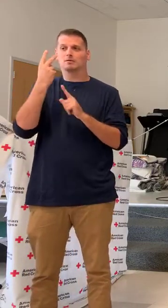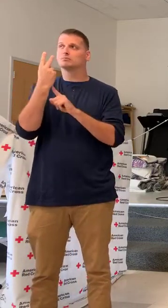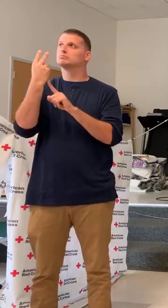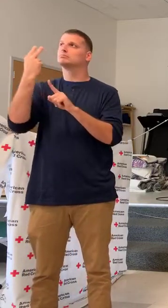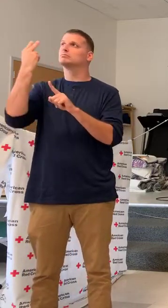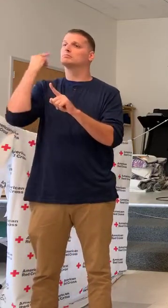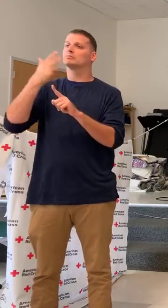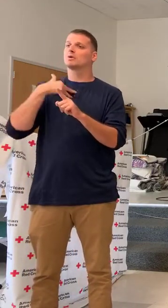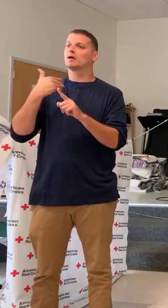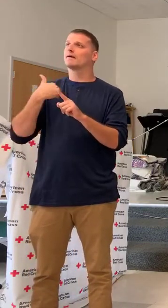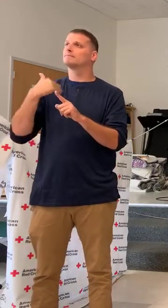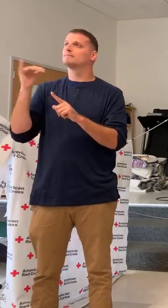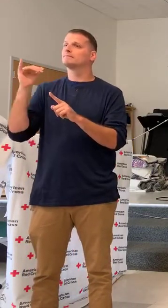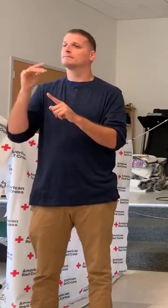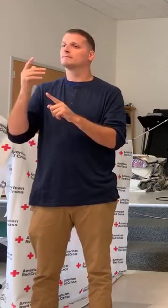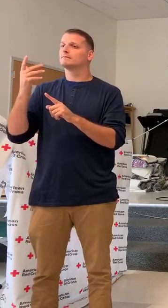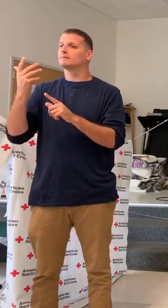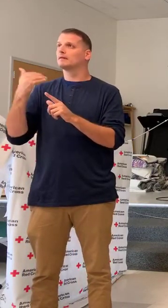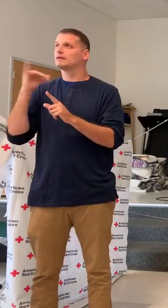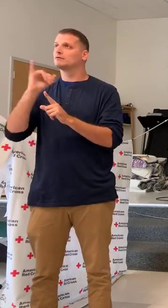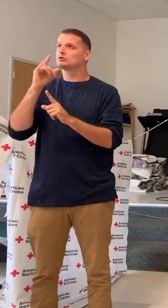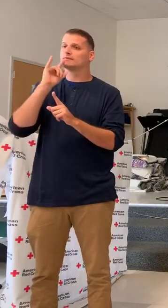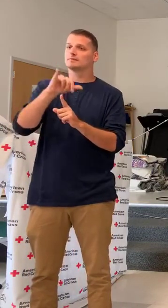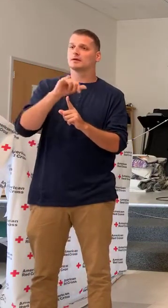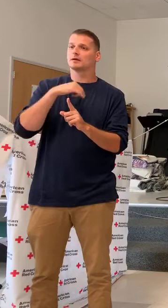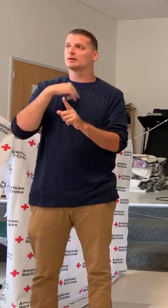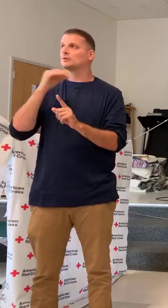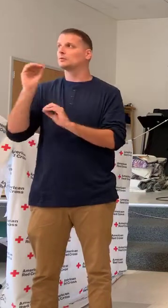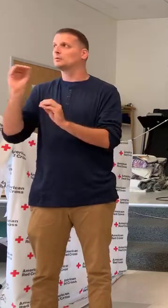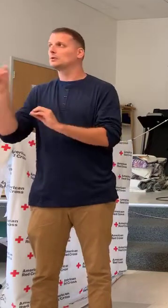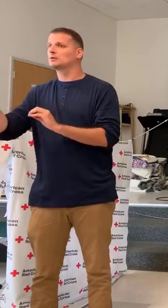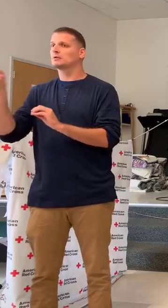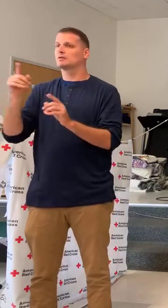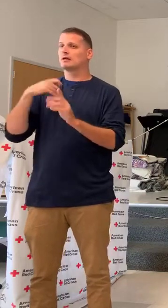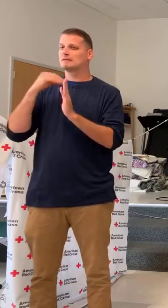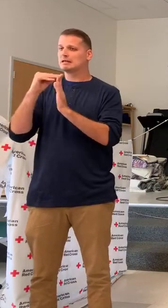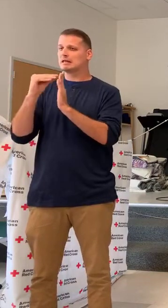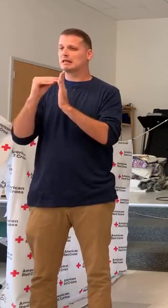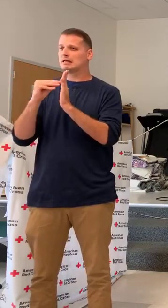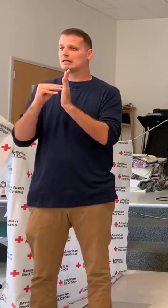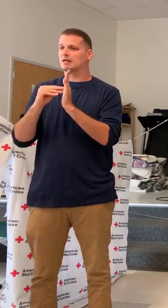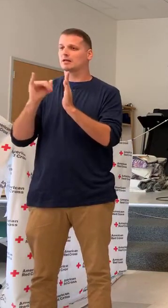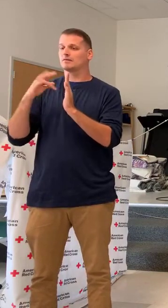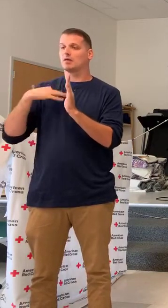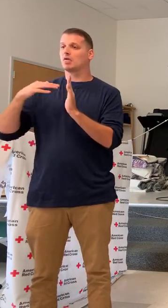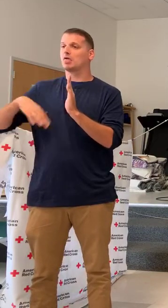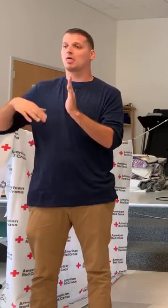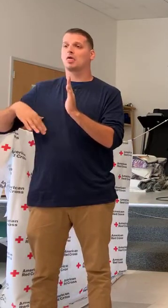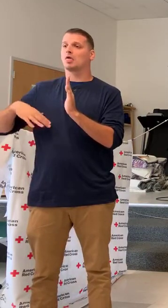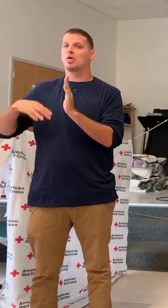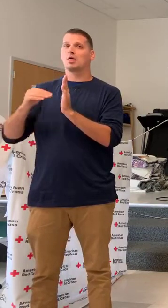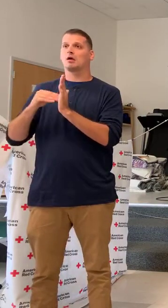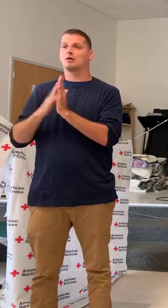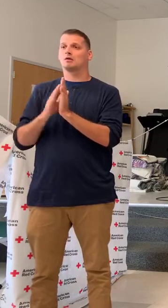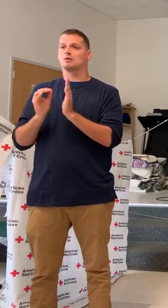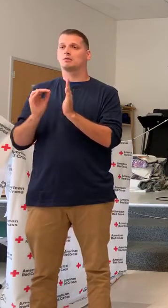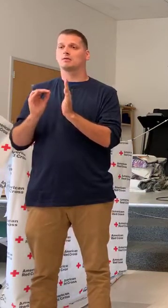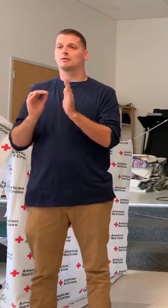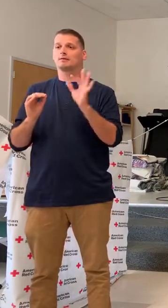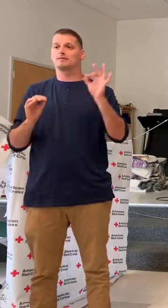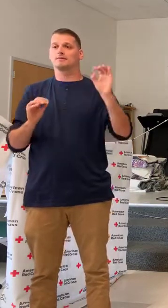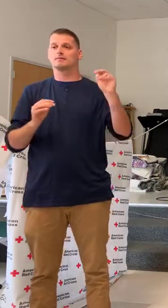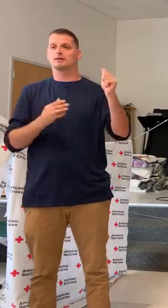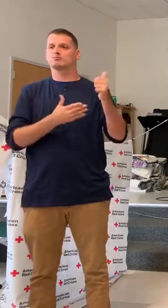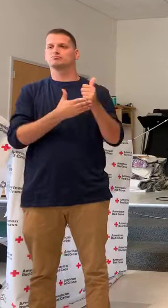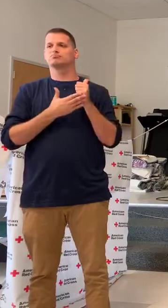have insurance. Because what you don't get assistance with, you can write off on your taxes. Okay, so